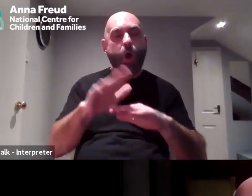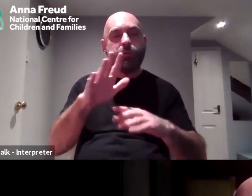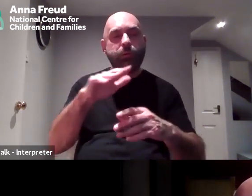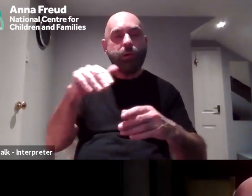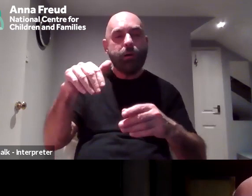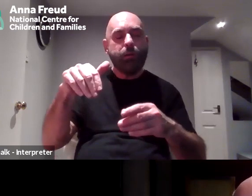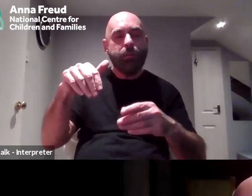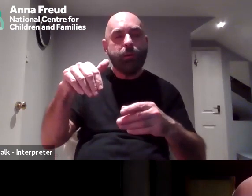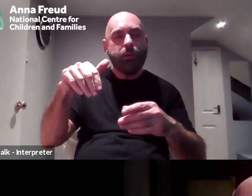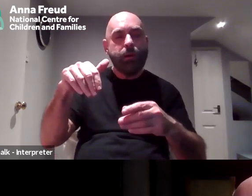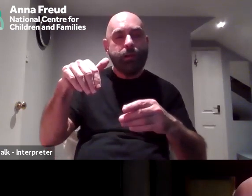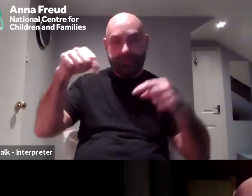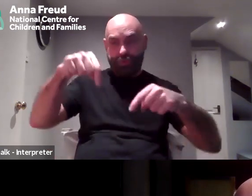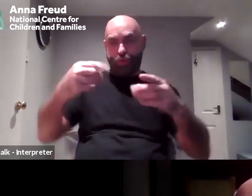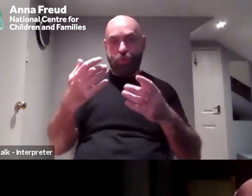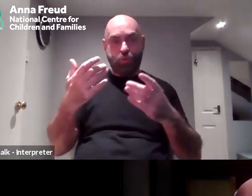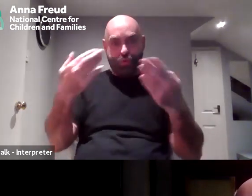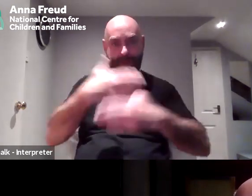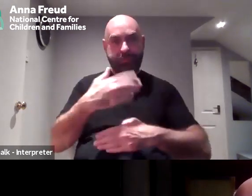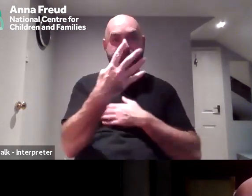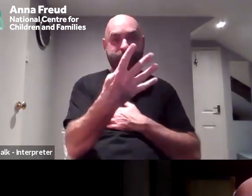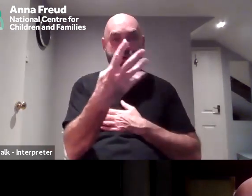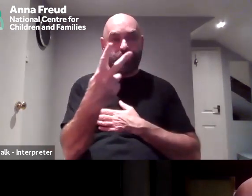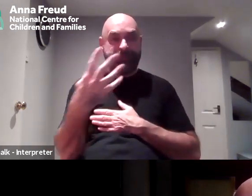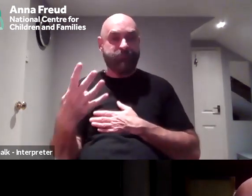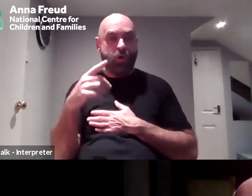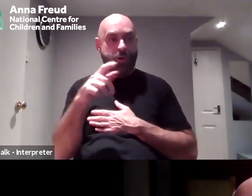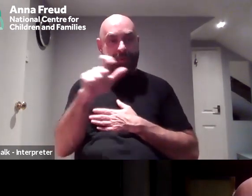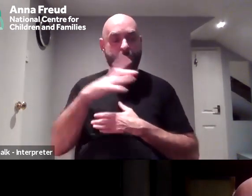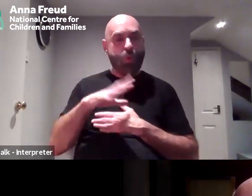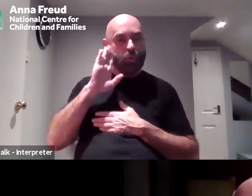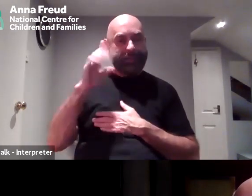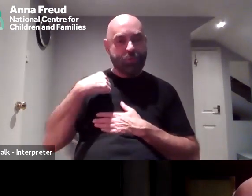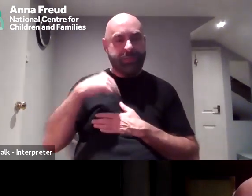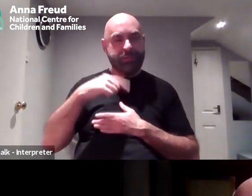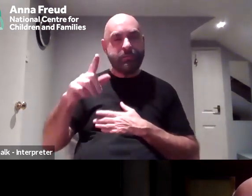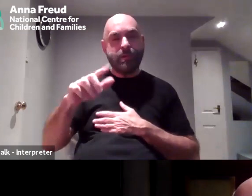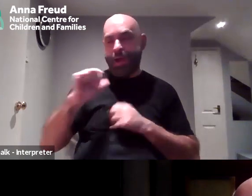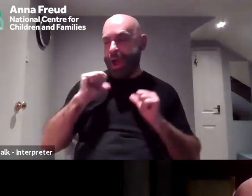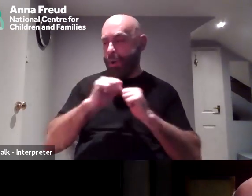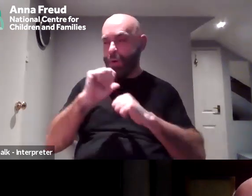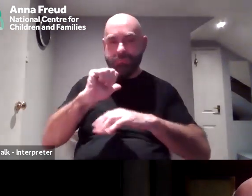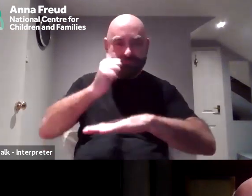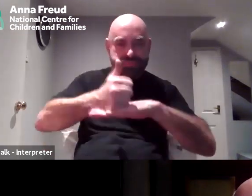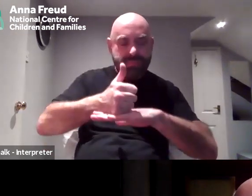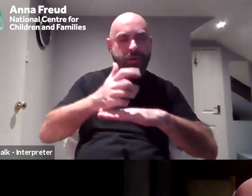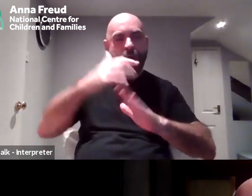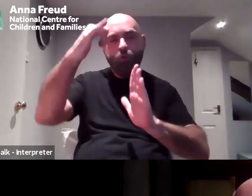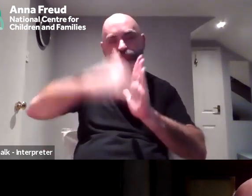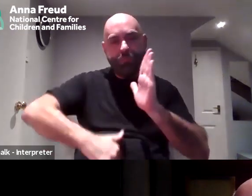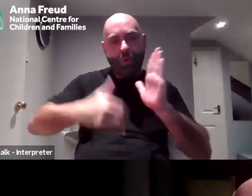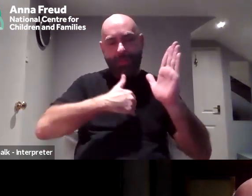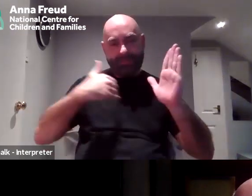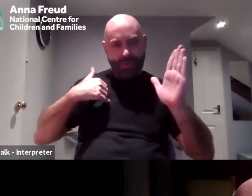participating in this event this evening, 420 people who want to listen. When we launched our report this